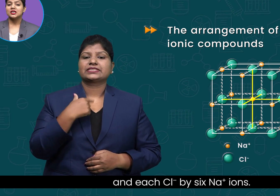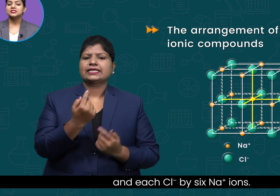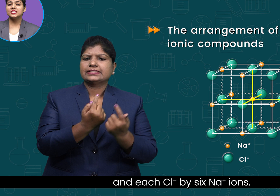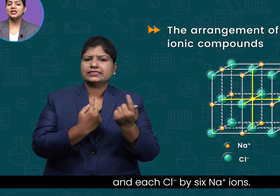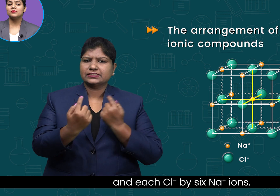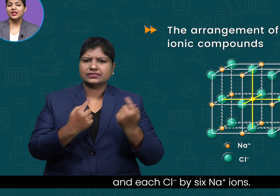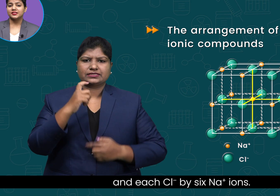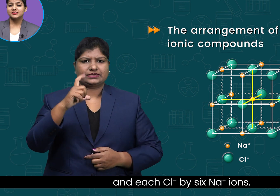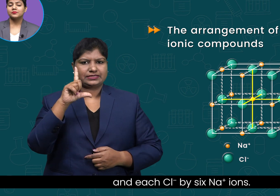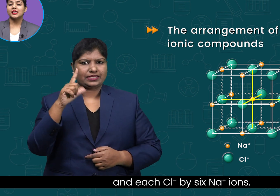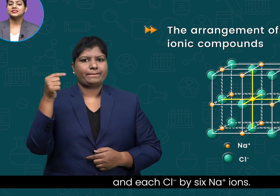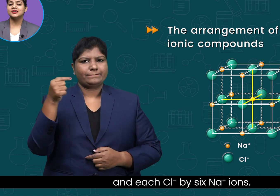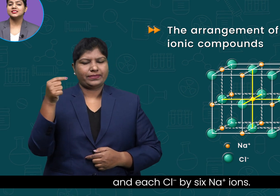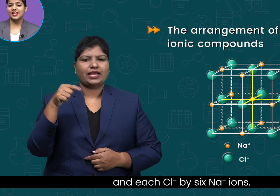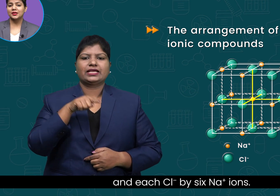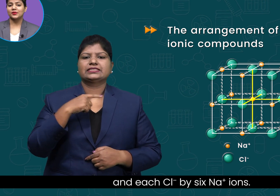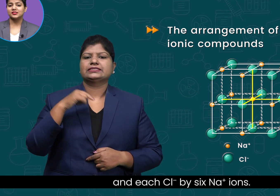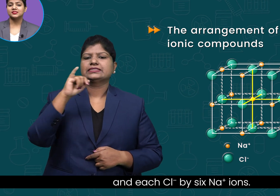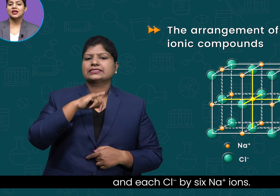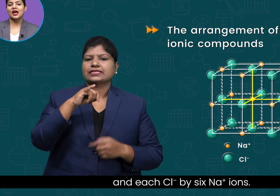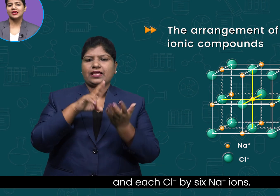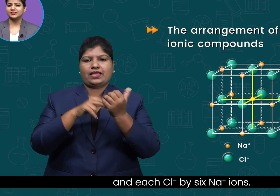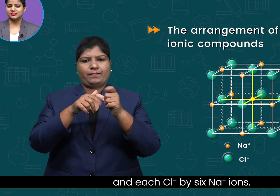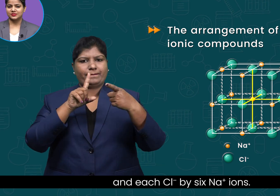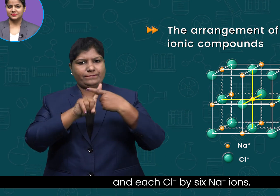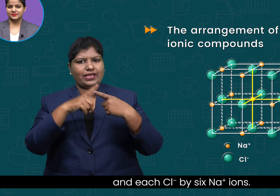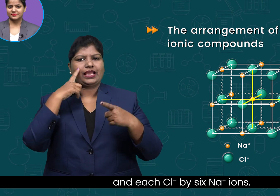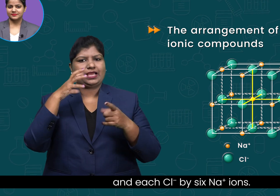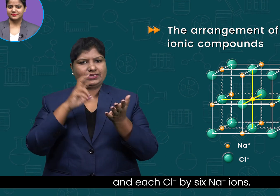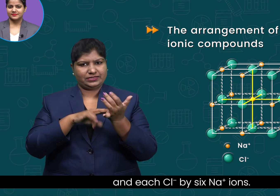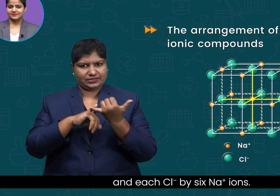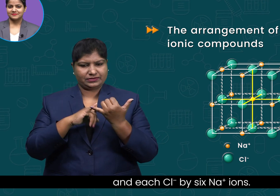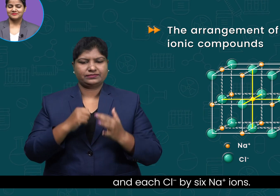each Cl minus by 6 Na plus ions.